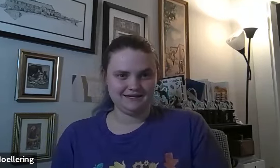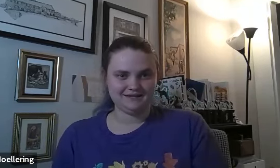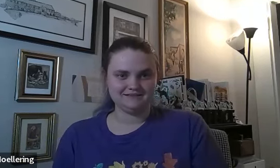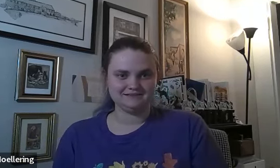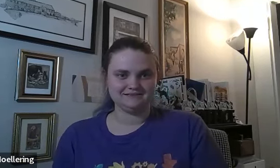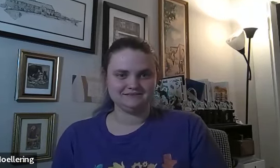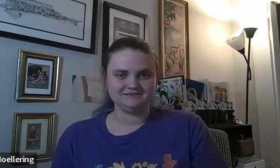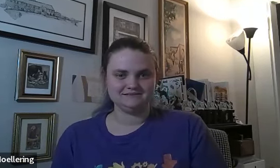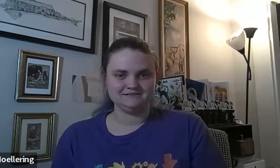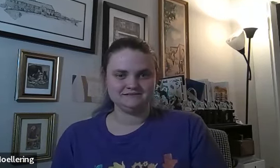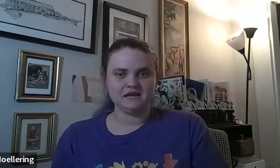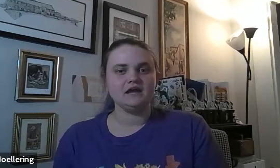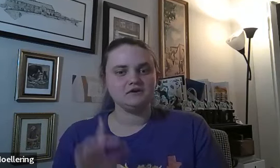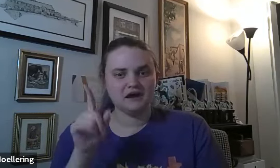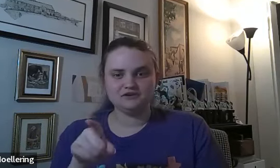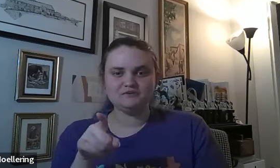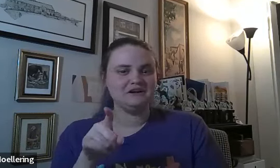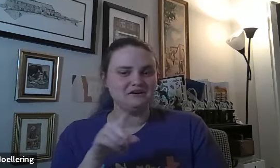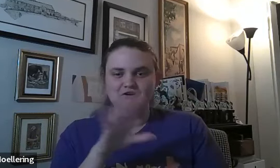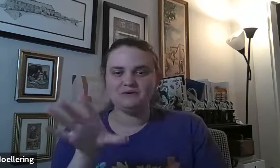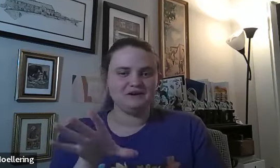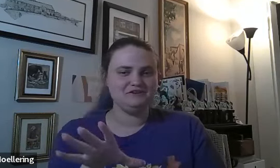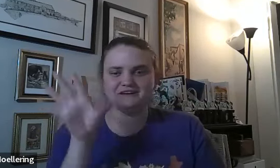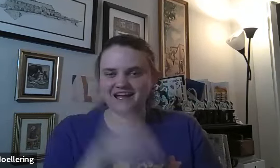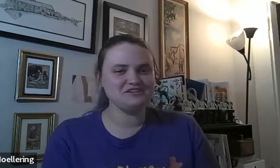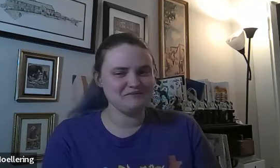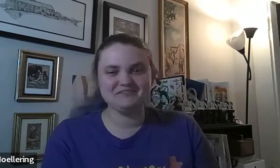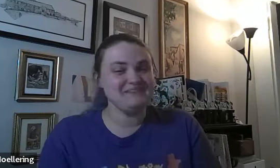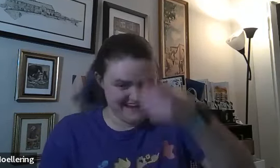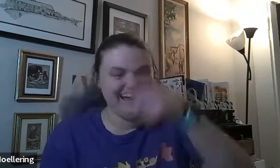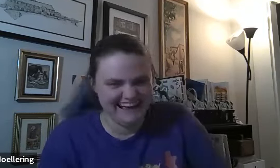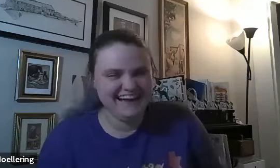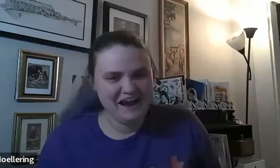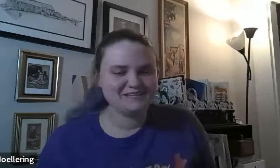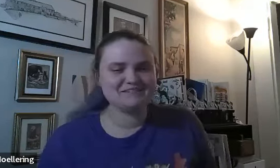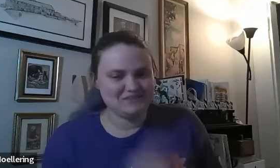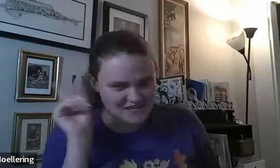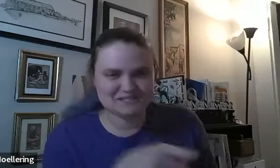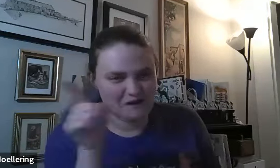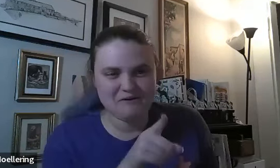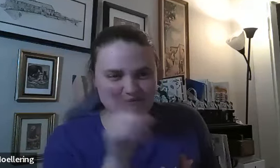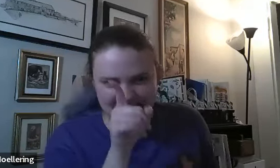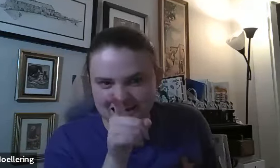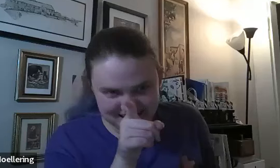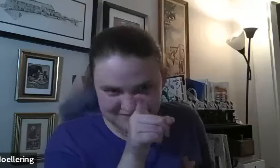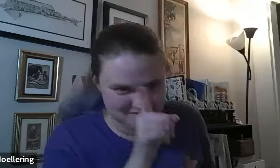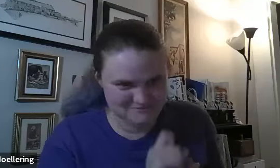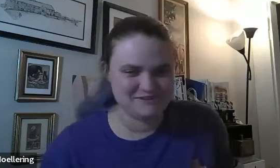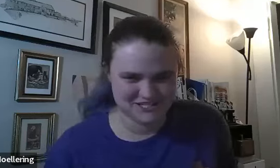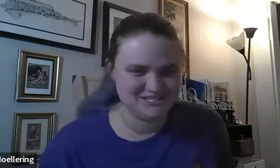9? I know, Kyle, you weren't here. Don't worry. You can catch on with the, yeah. I was supposed to say, this is where I would be like, I give you permission to